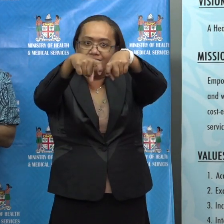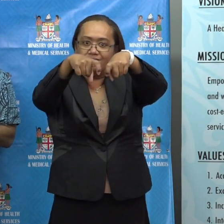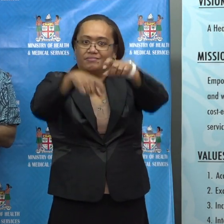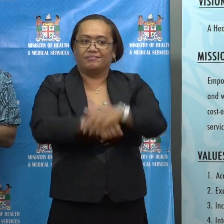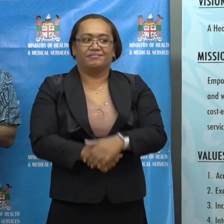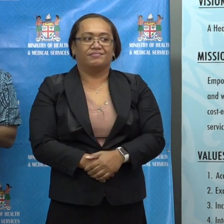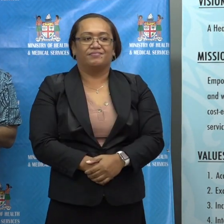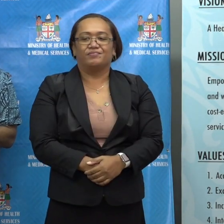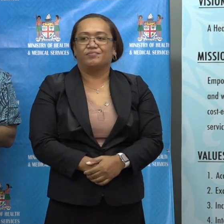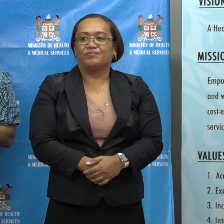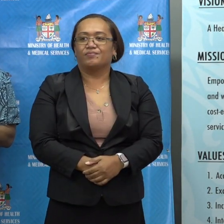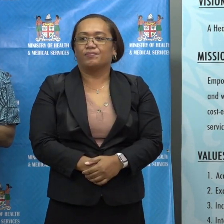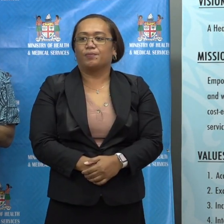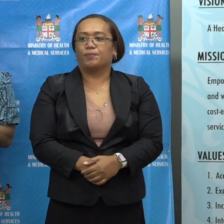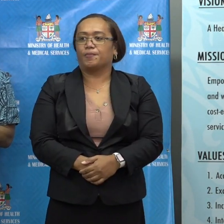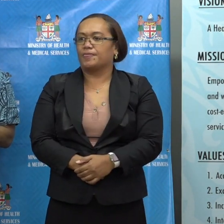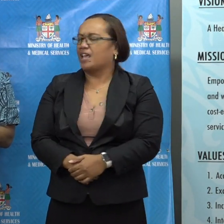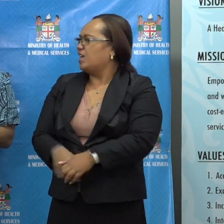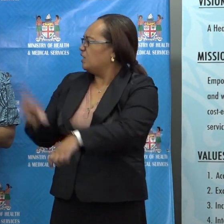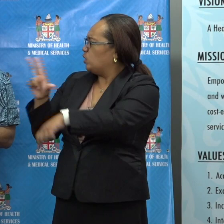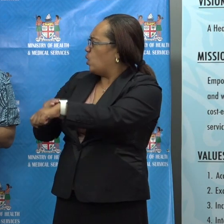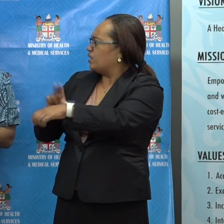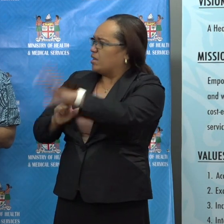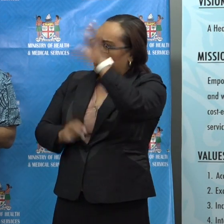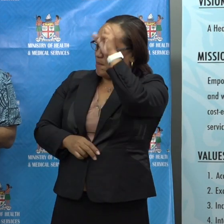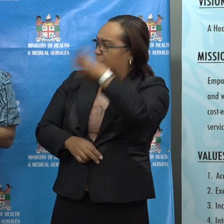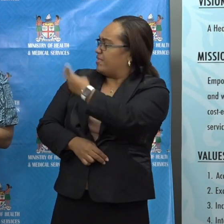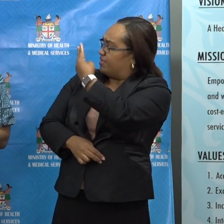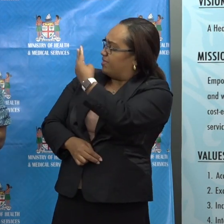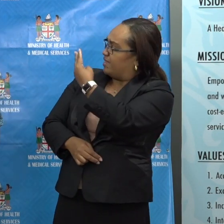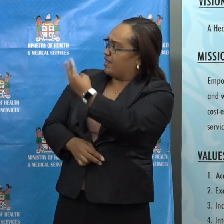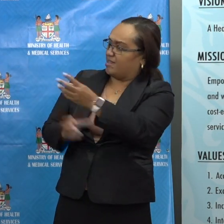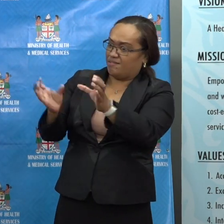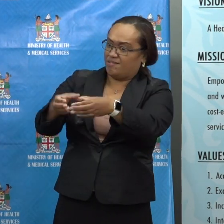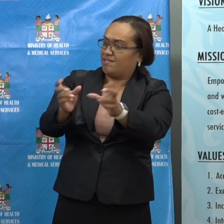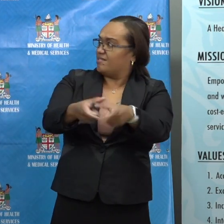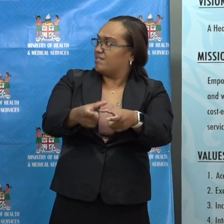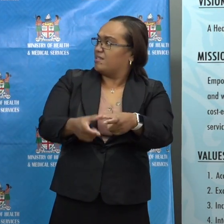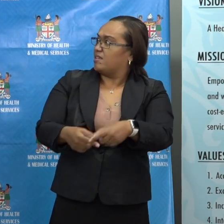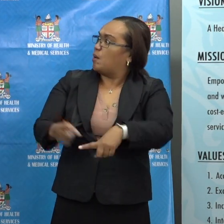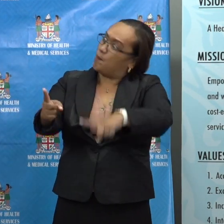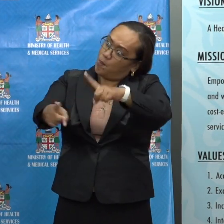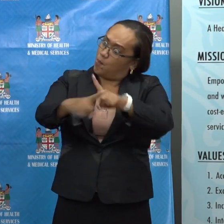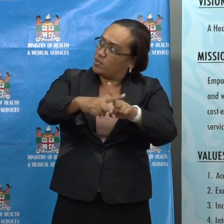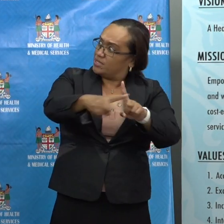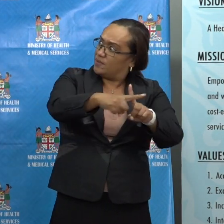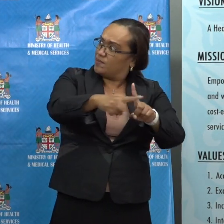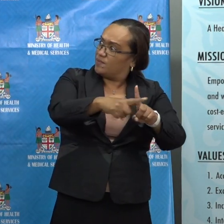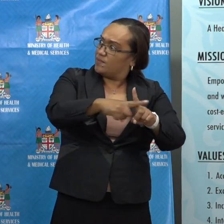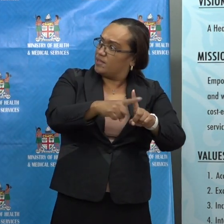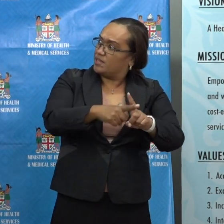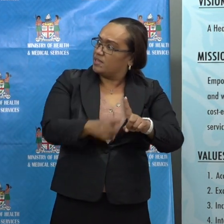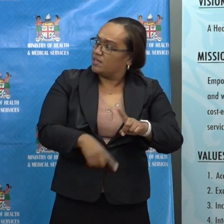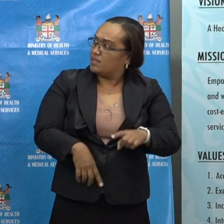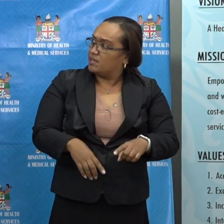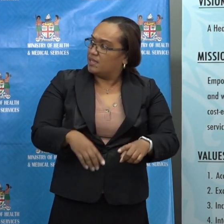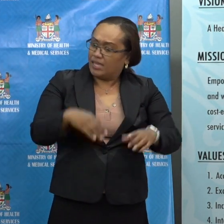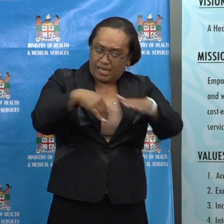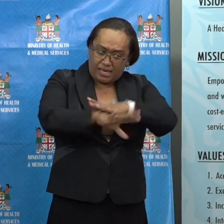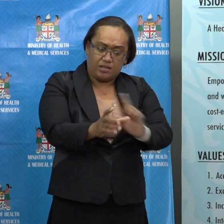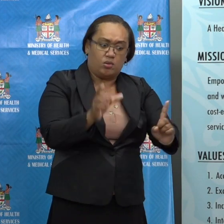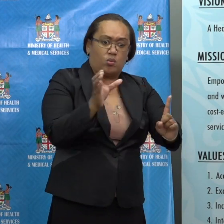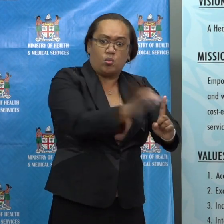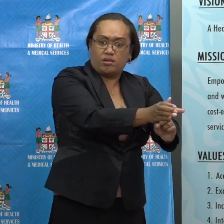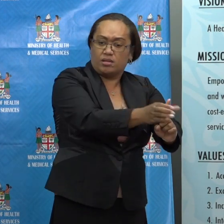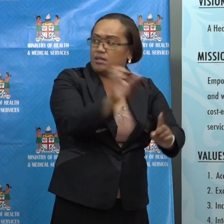Dr. Fong, the other 3 cases, did they test positive in quarantine, or were